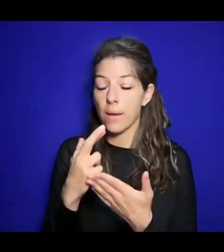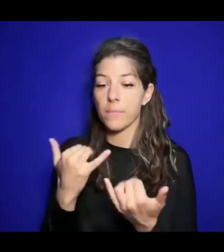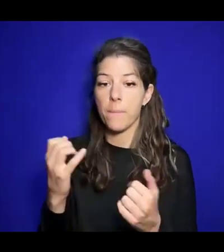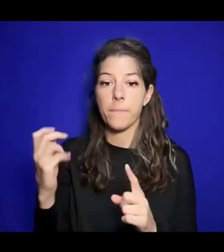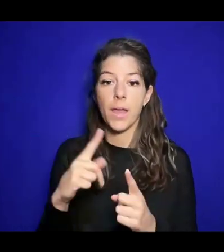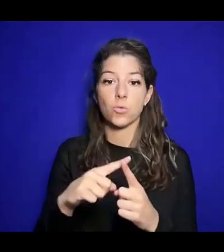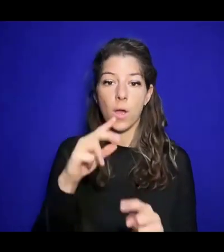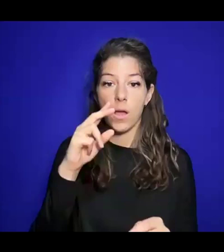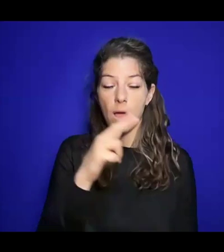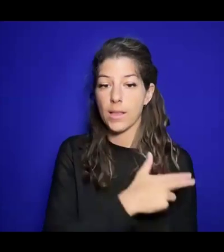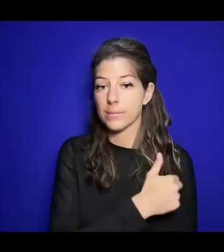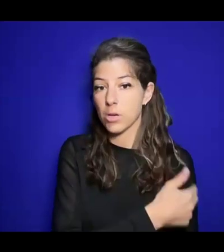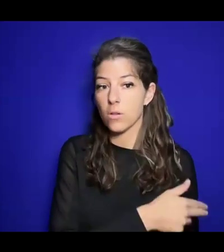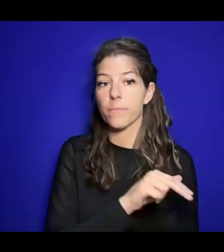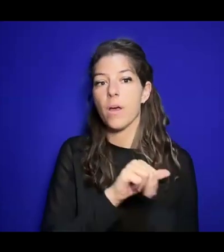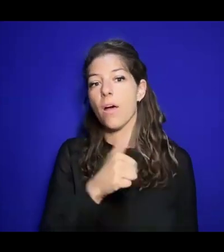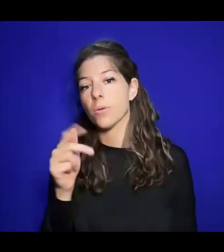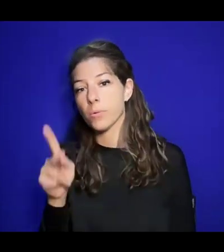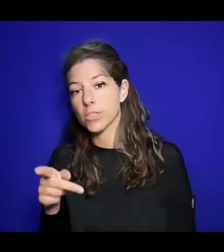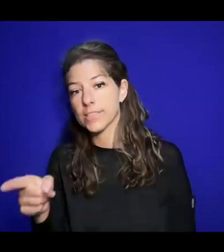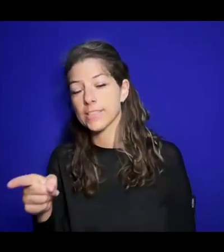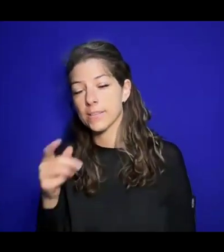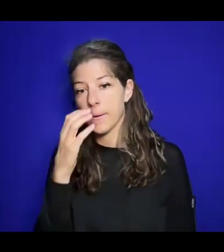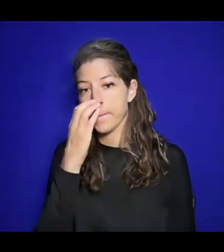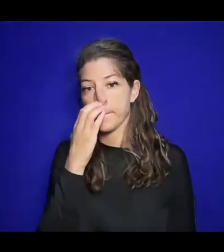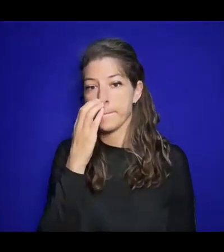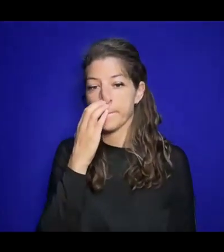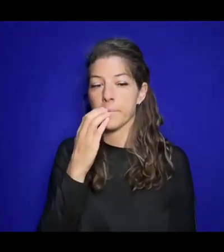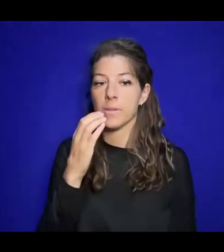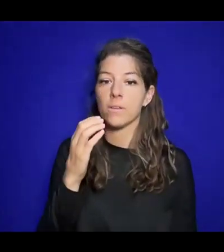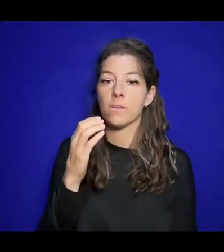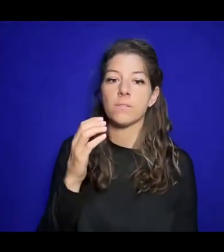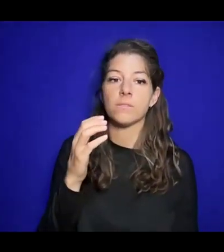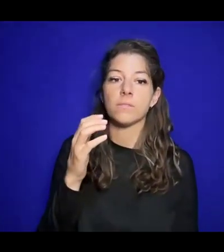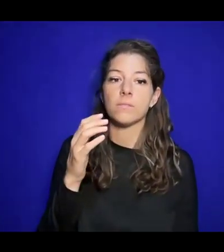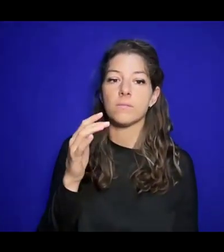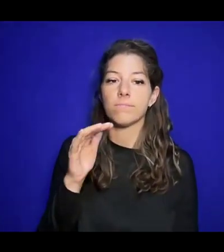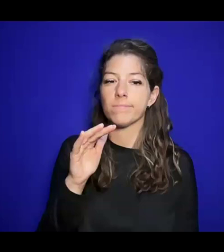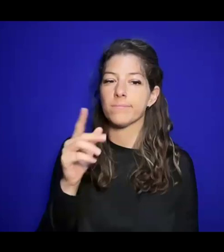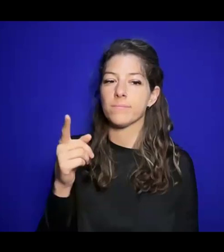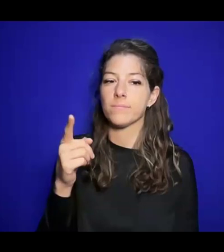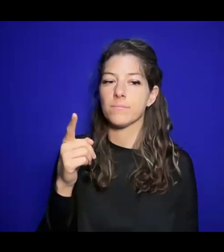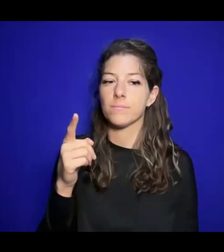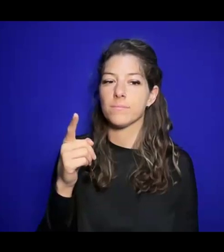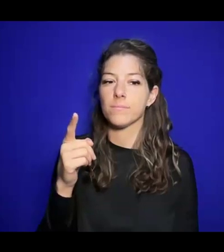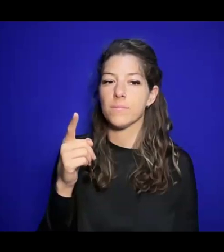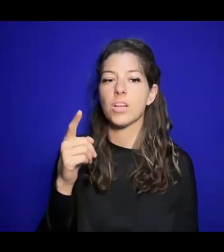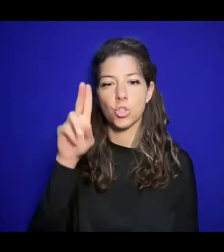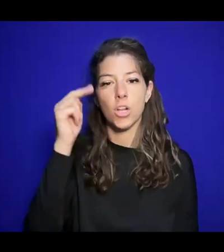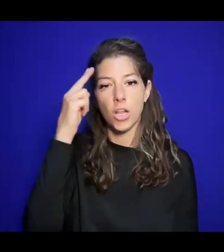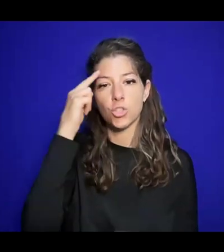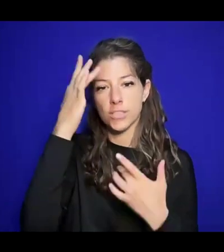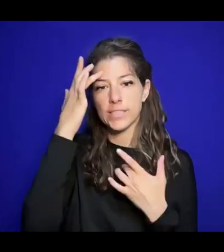to the hospital. And there's another person who has Charcot-Marie-Tooth type 2A, which is a